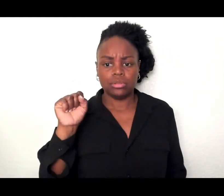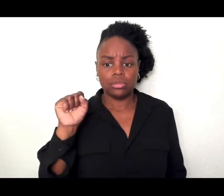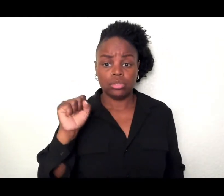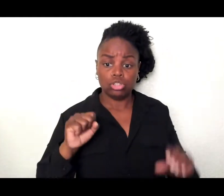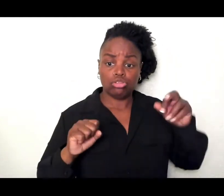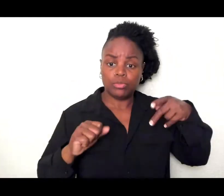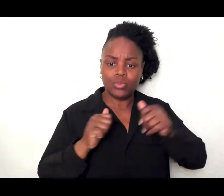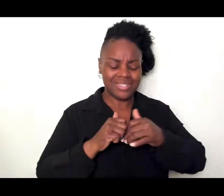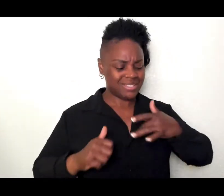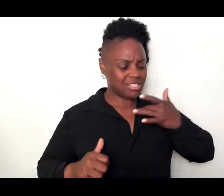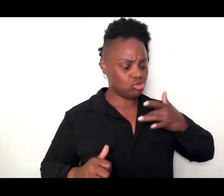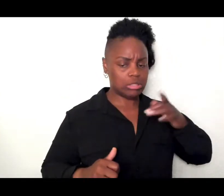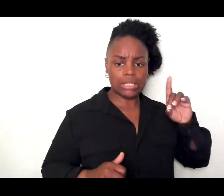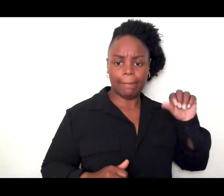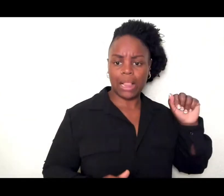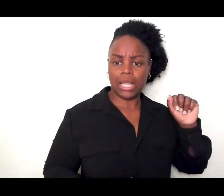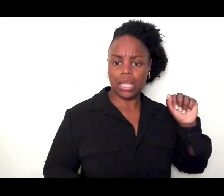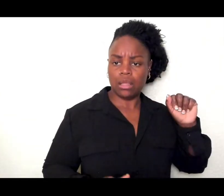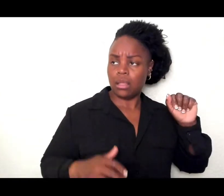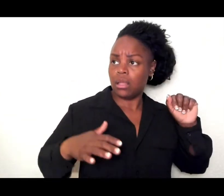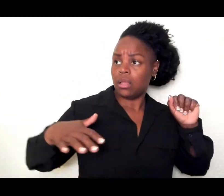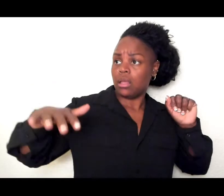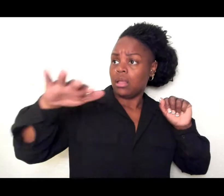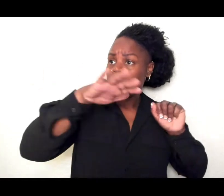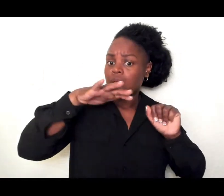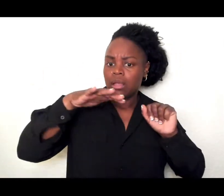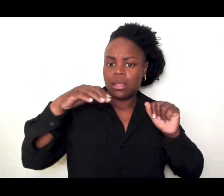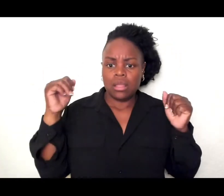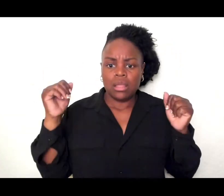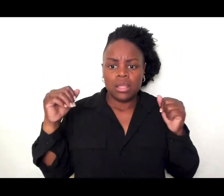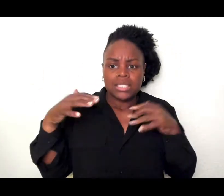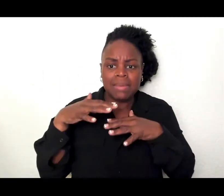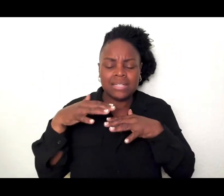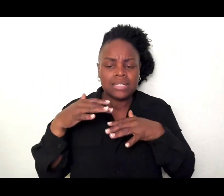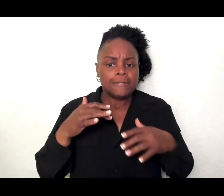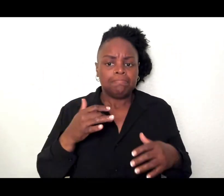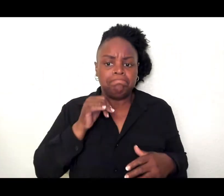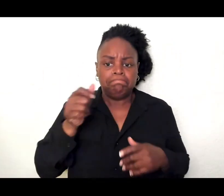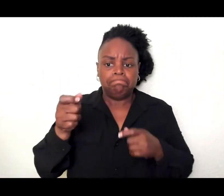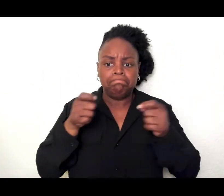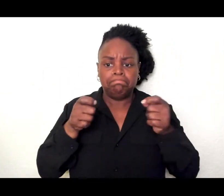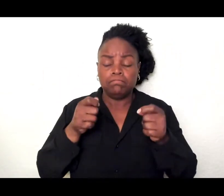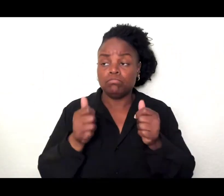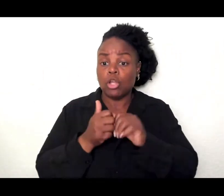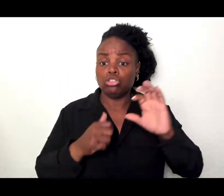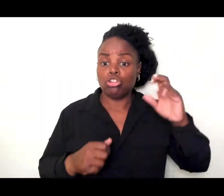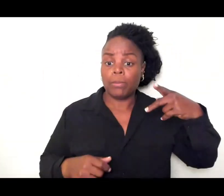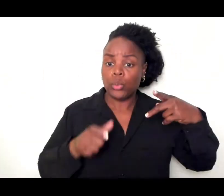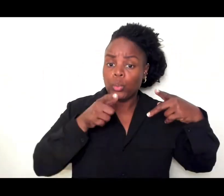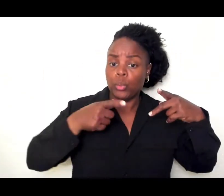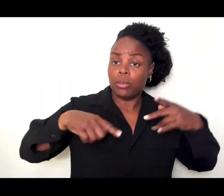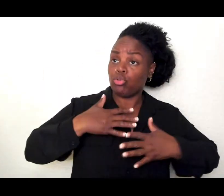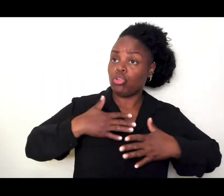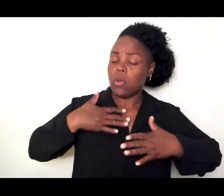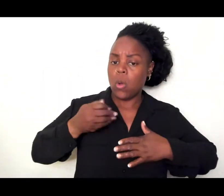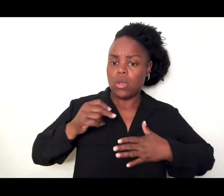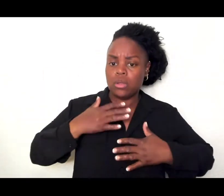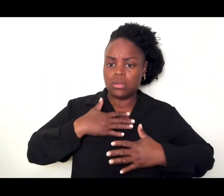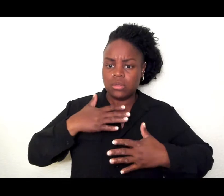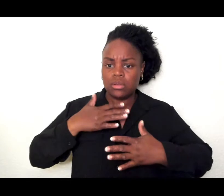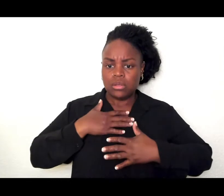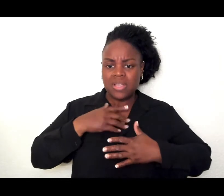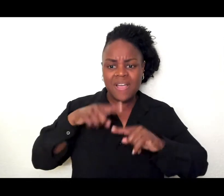Crips with sensory disabilities can't handle crowded spaces. Most Crips who can breathe on their